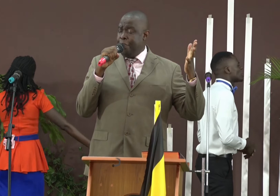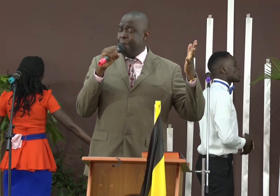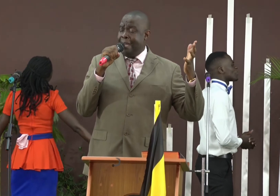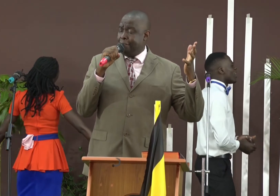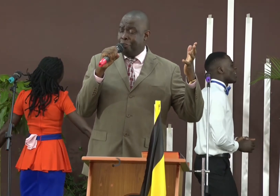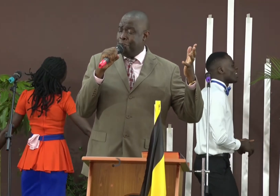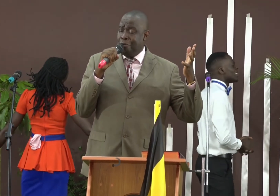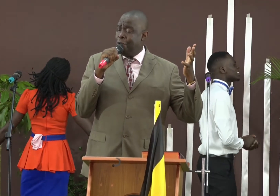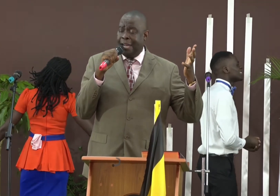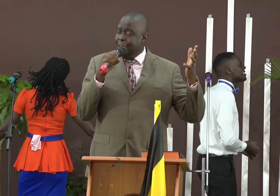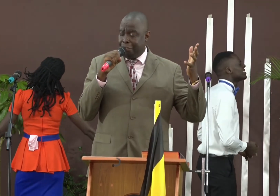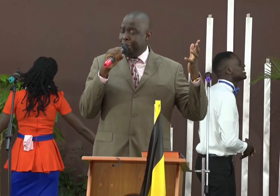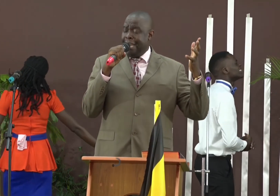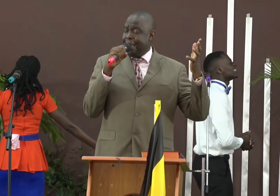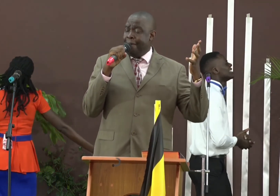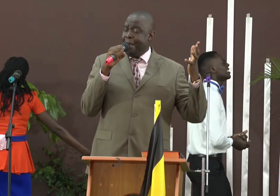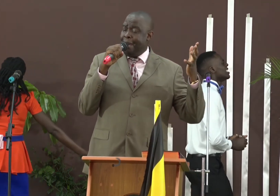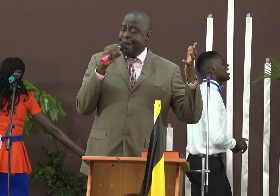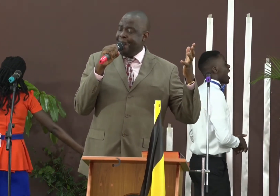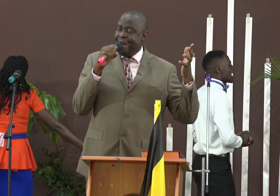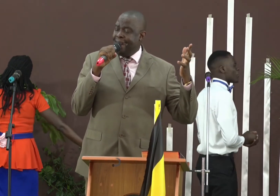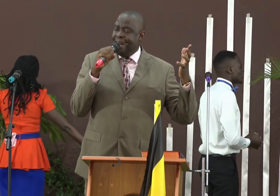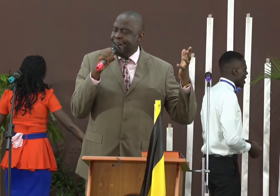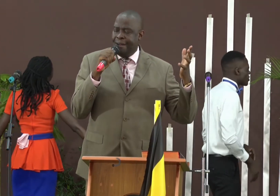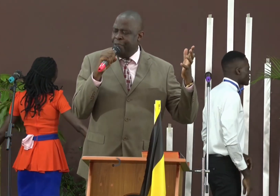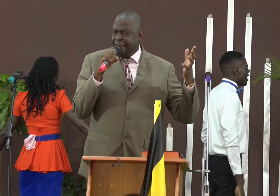Ekwangali ape masogo Toto kabana